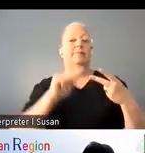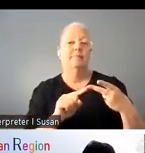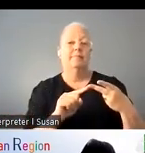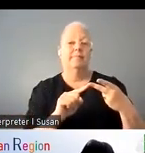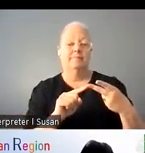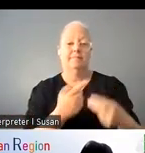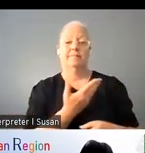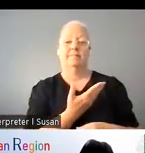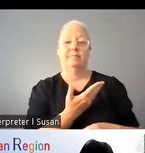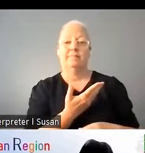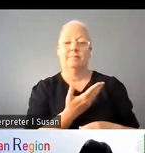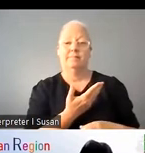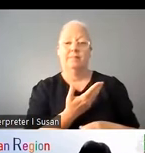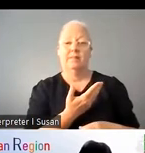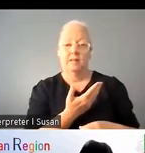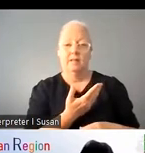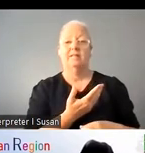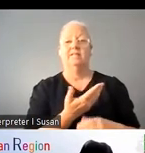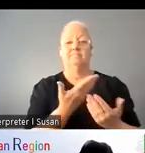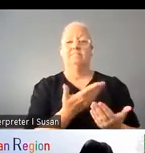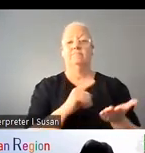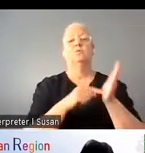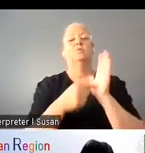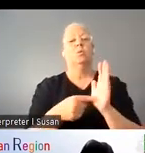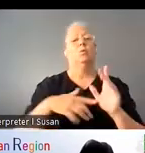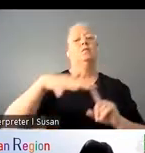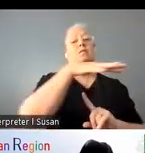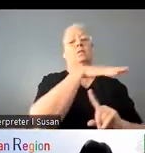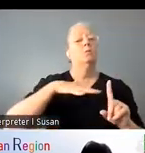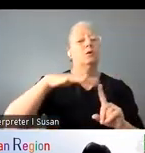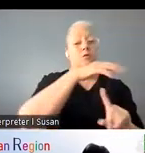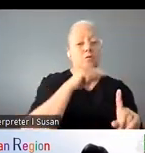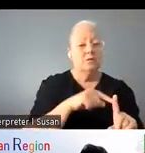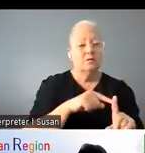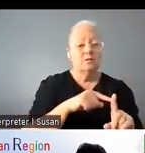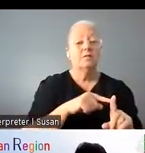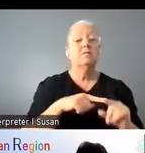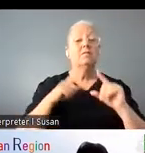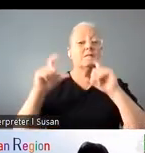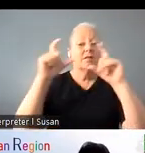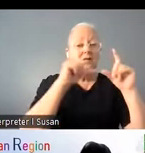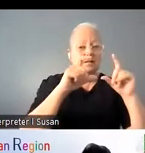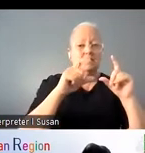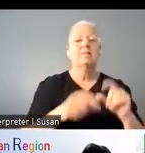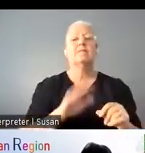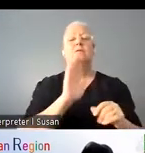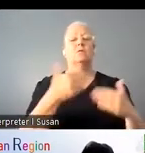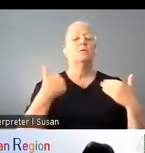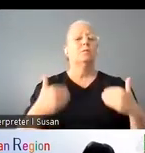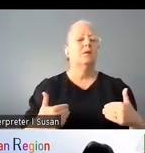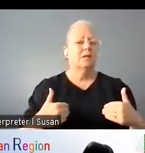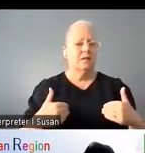slide is the situation. The source of the pictures is from Living in Hell Human Rights Watch in